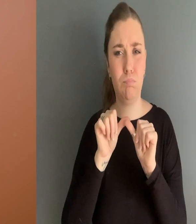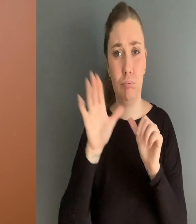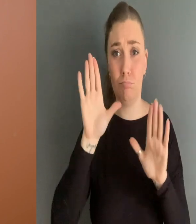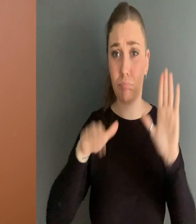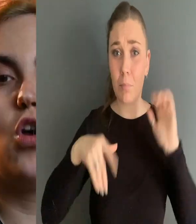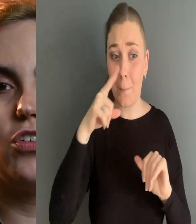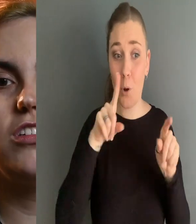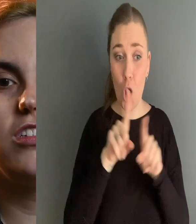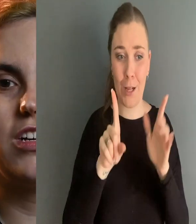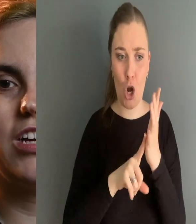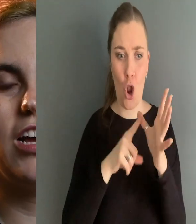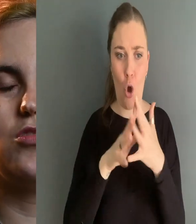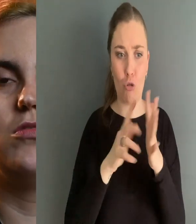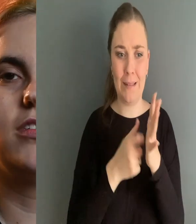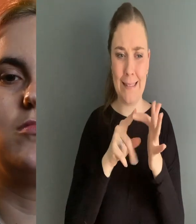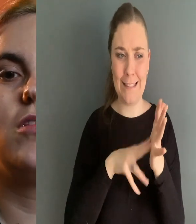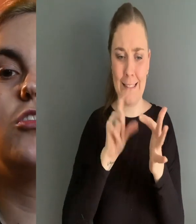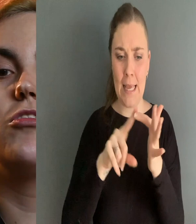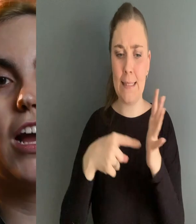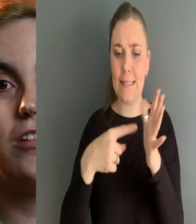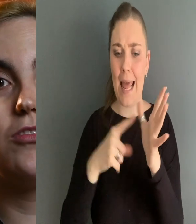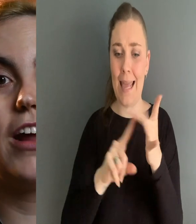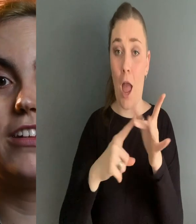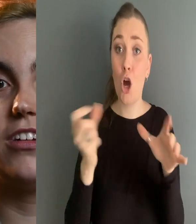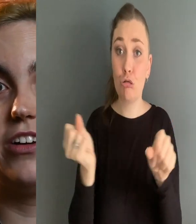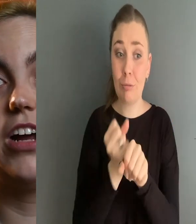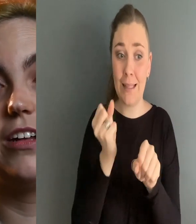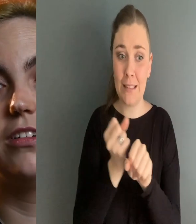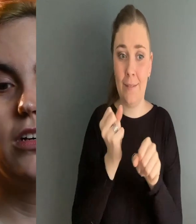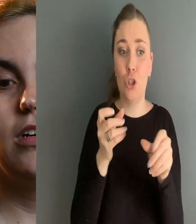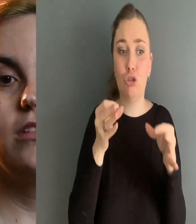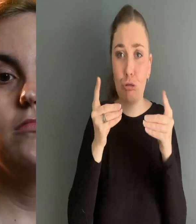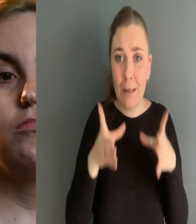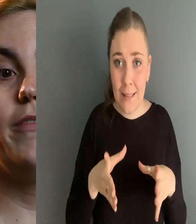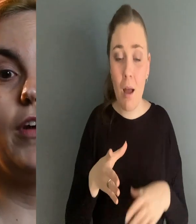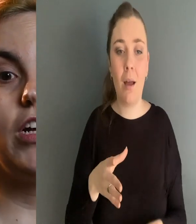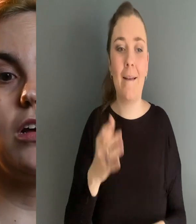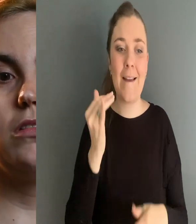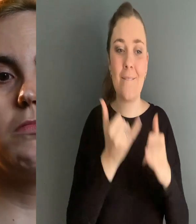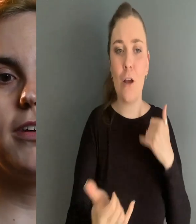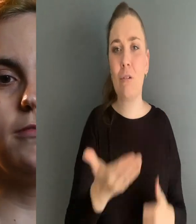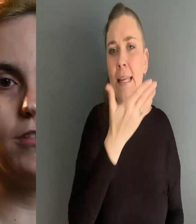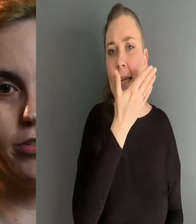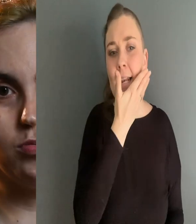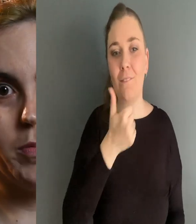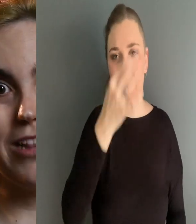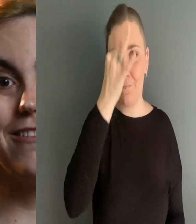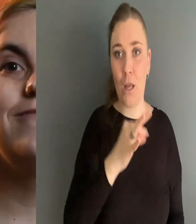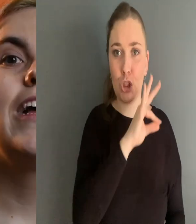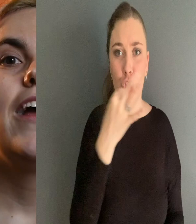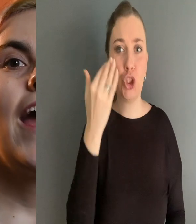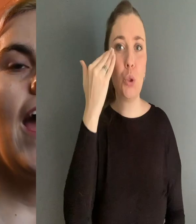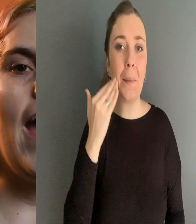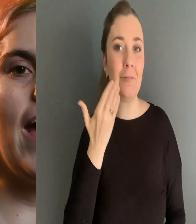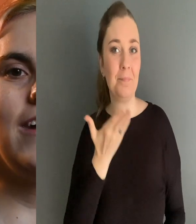people like laurence tillier who was a creative director and a very lovely french woman